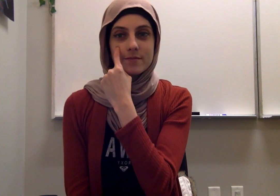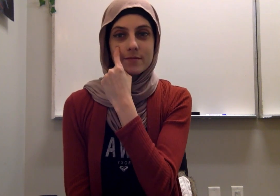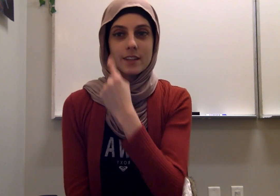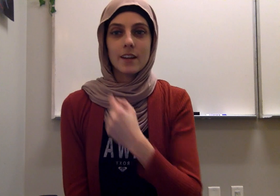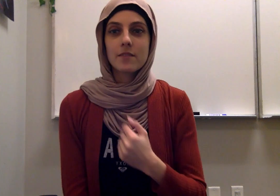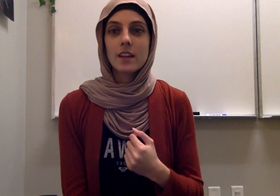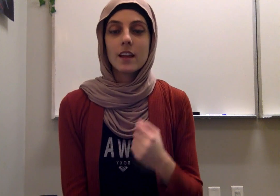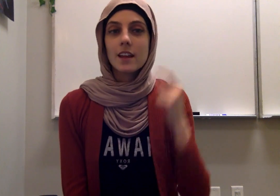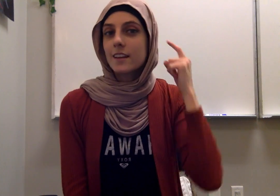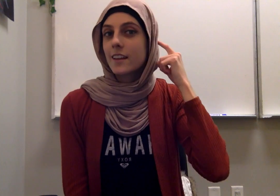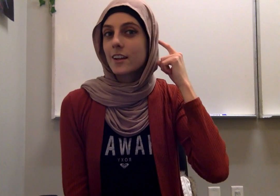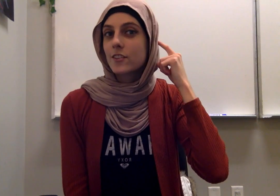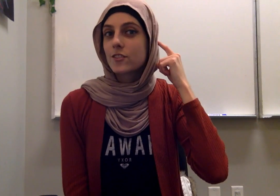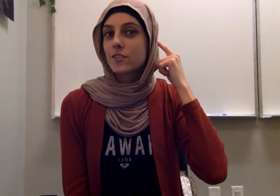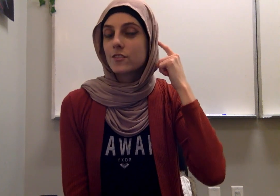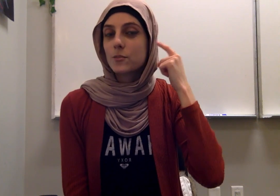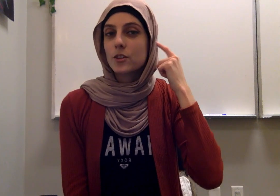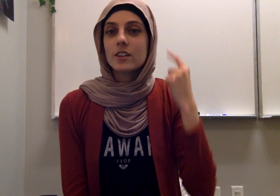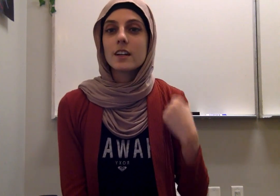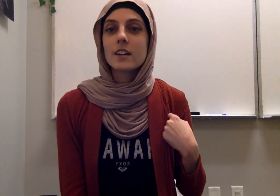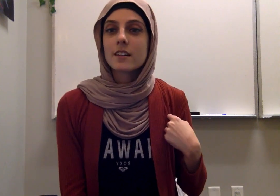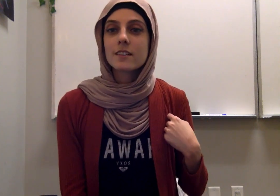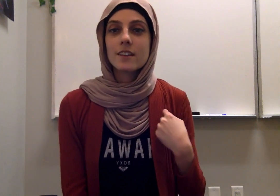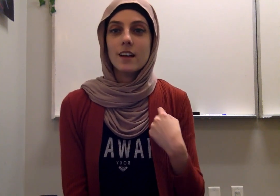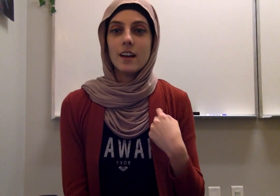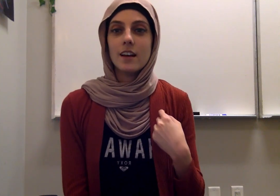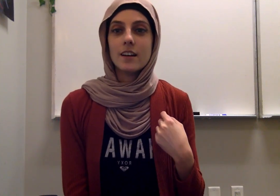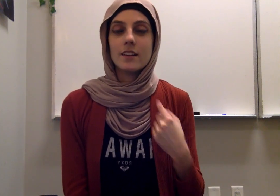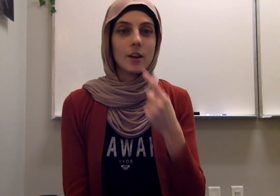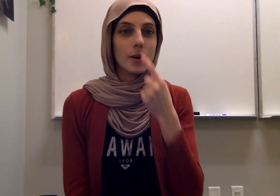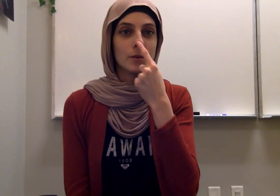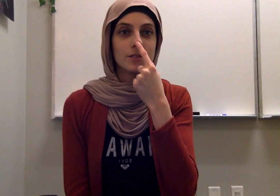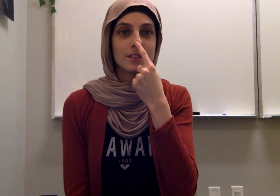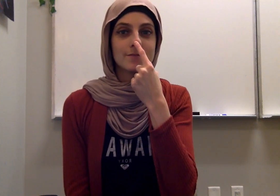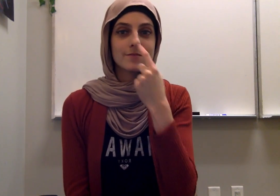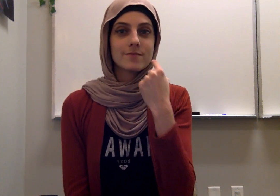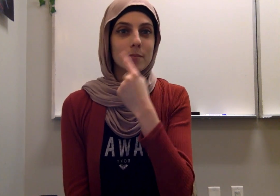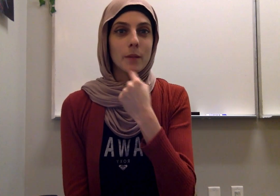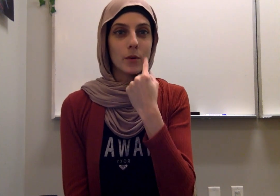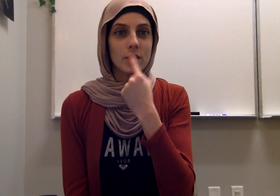Okay. Ears, just point to your ear. Nose, mouth.